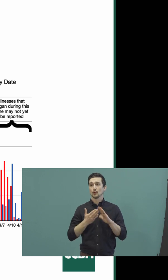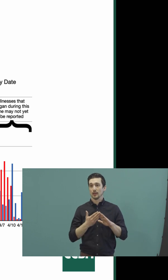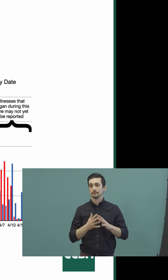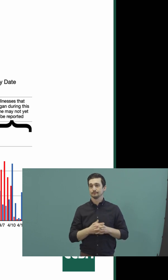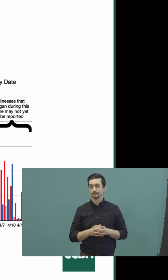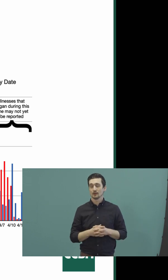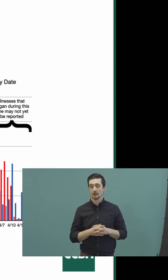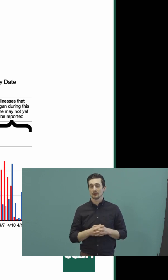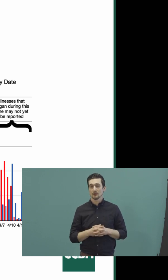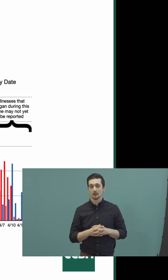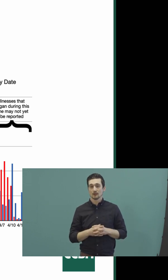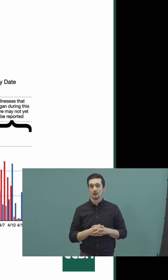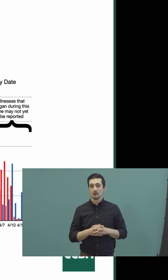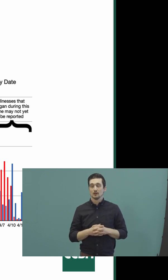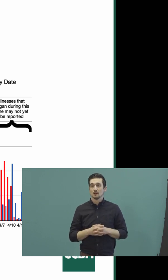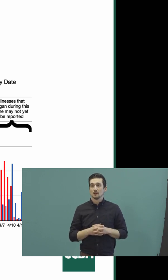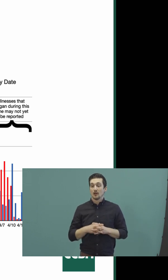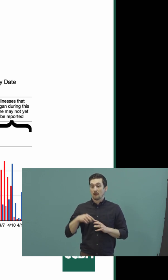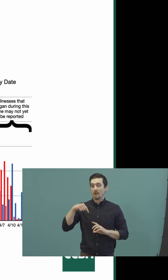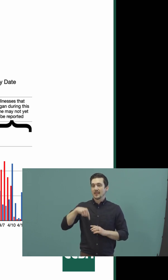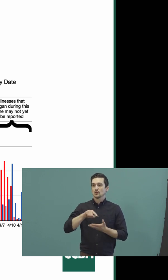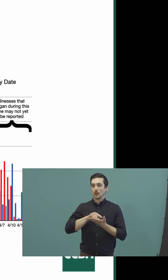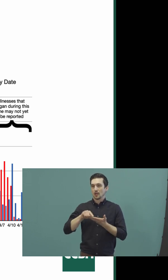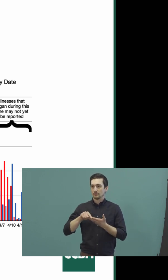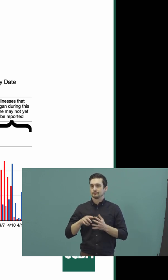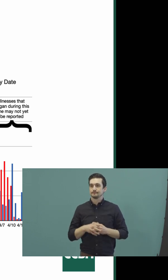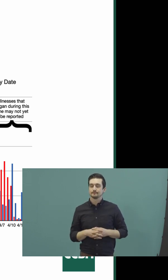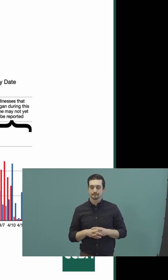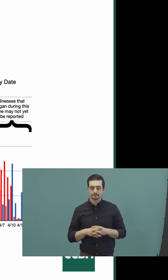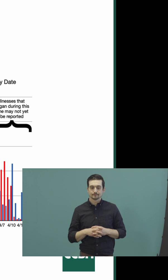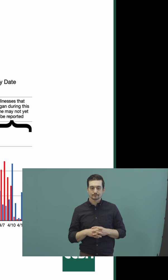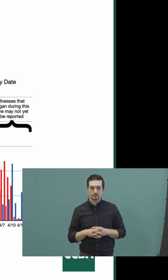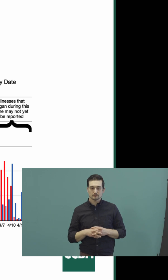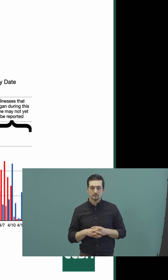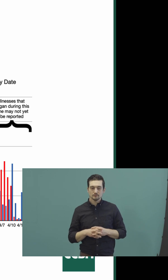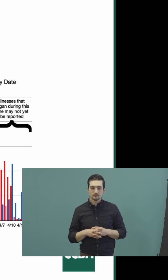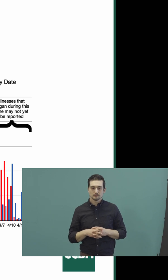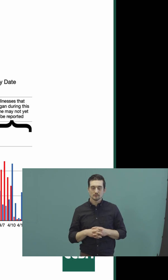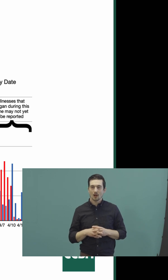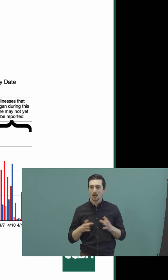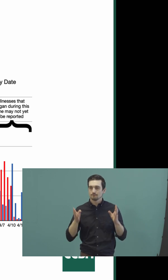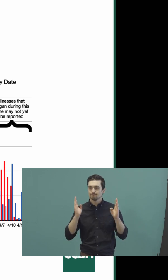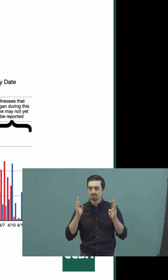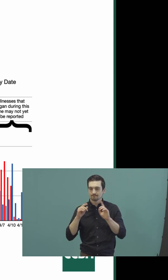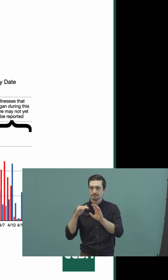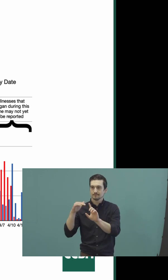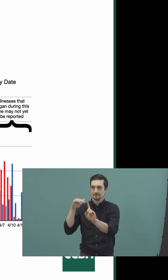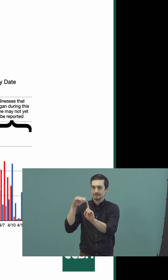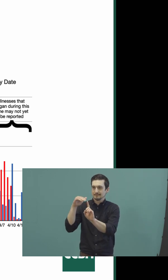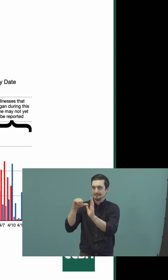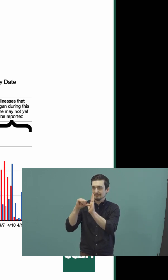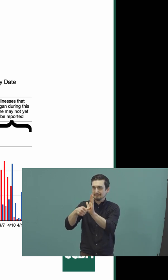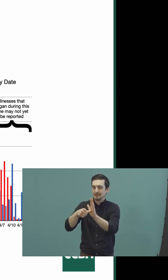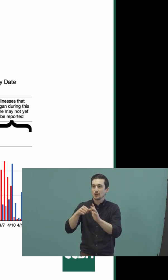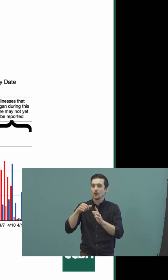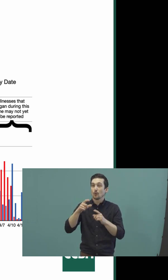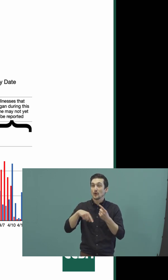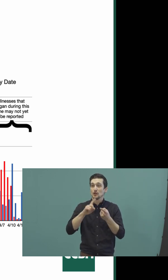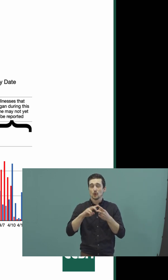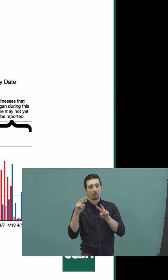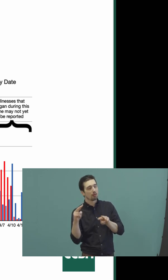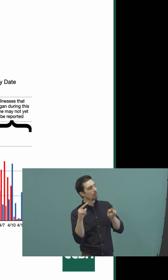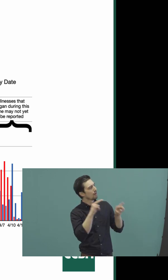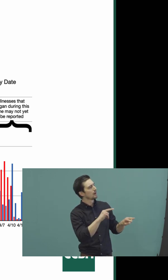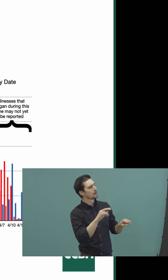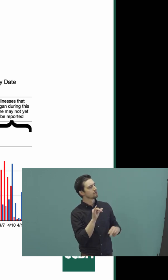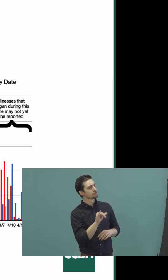week since we started cases. We want to really emphasize, when you interpret this, please do not interpret